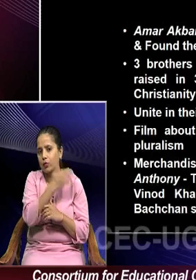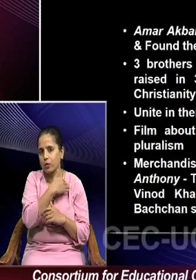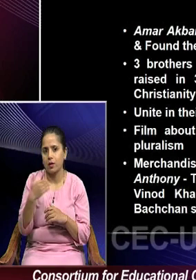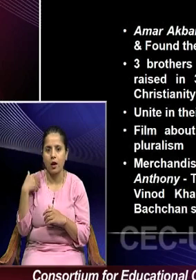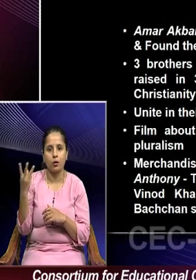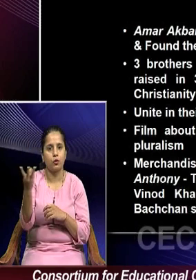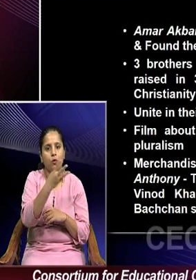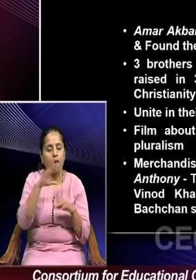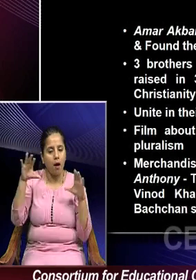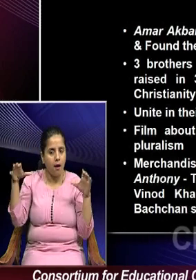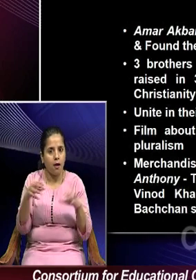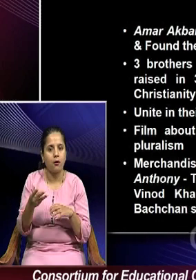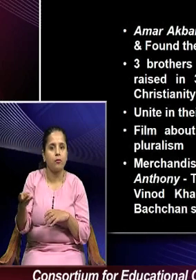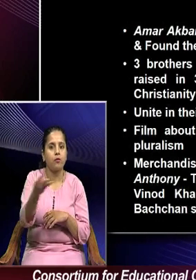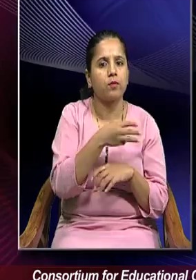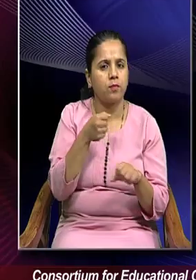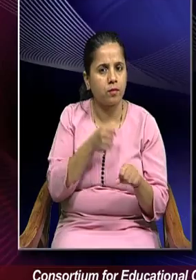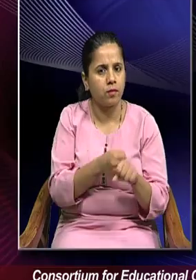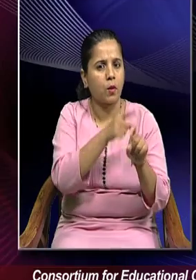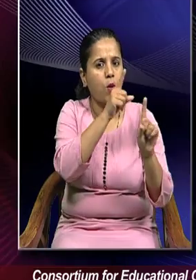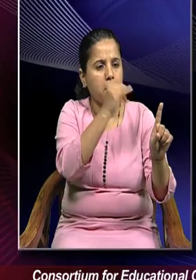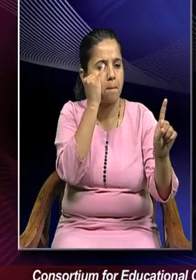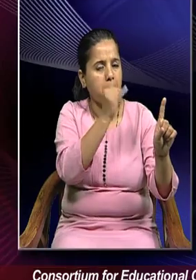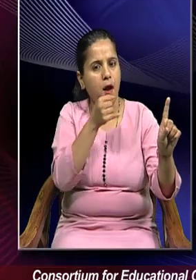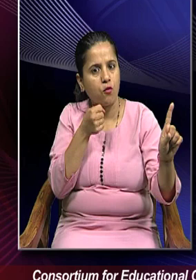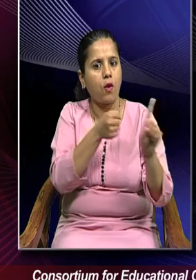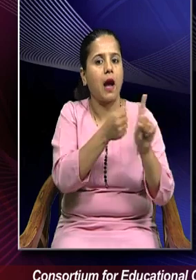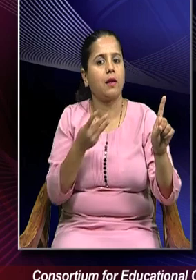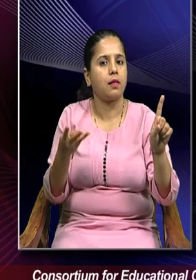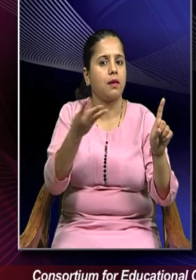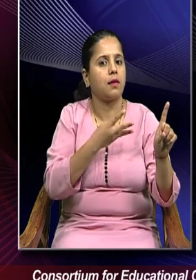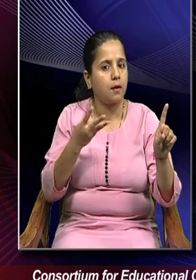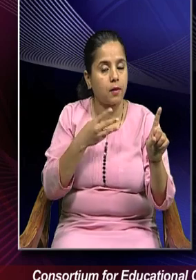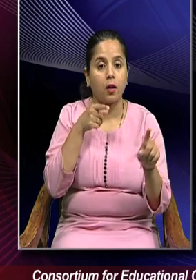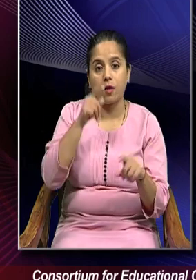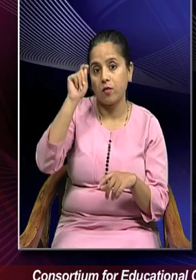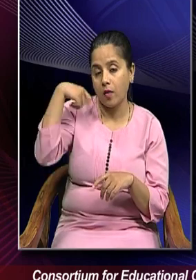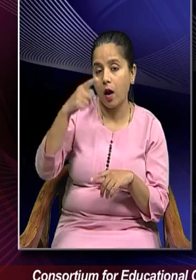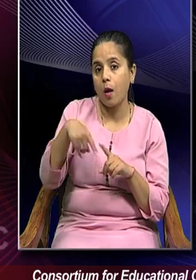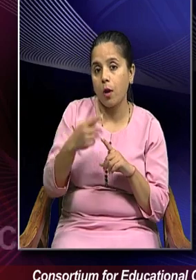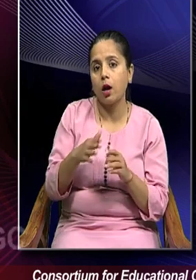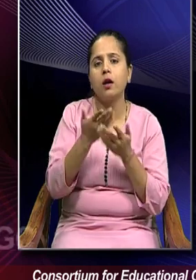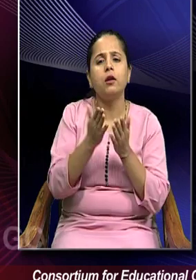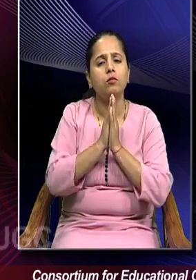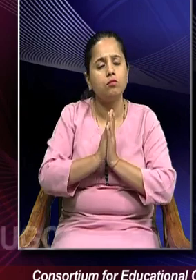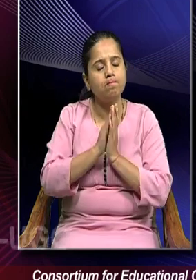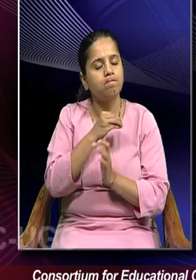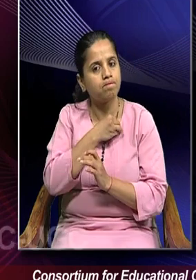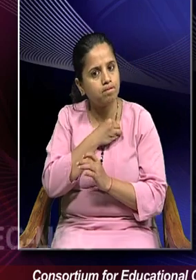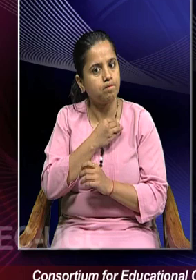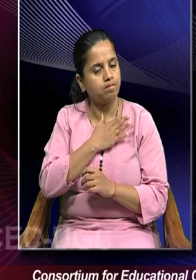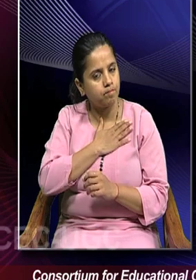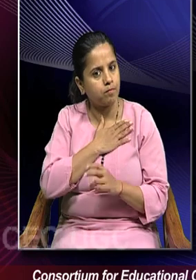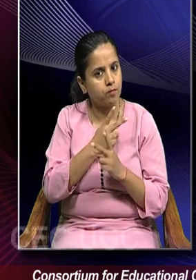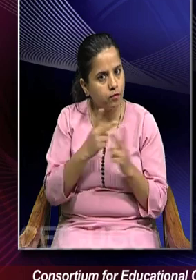they unite to fight a common villain. So, film is also about the religious tolerance in that sense,